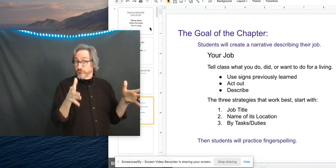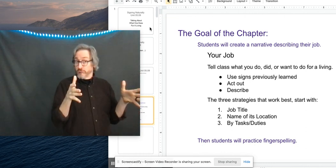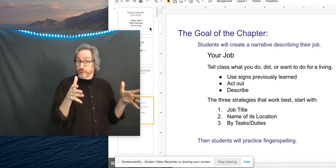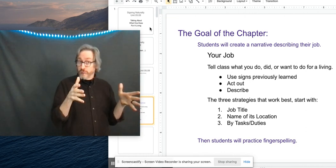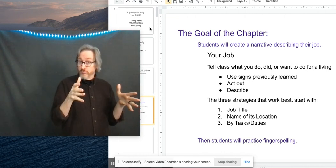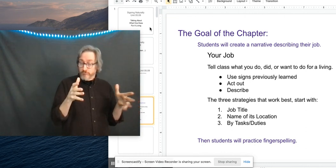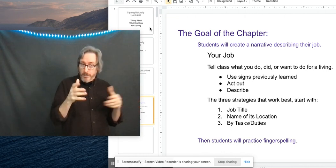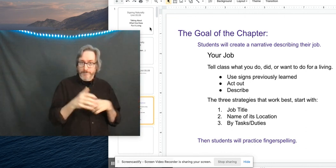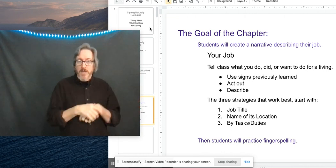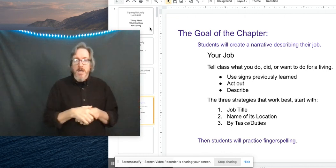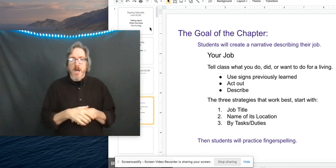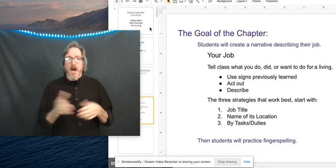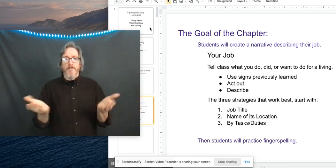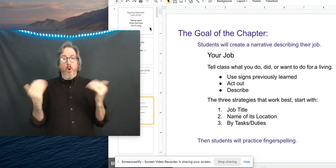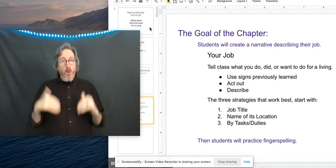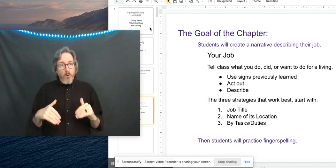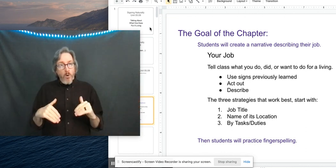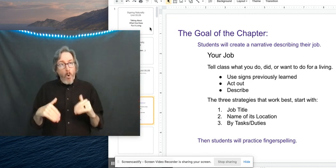manager.